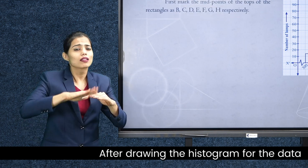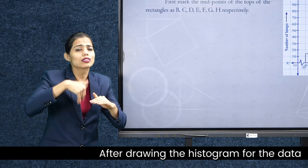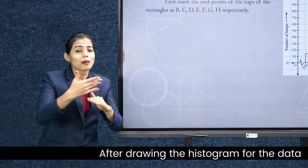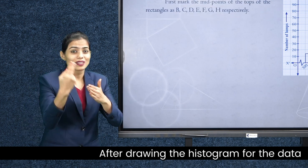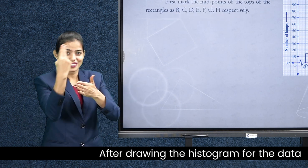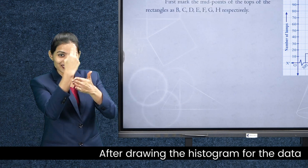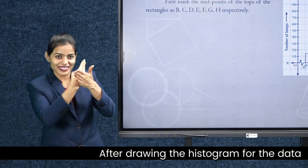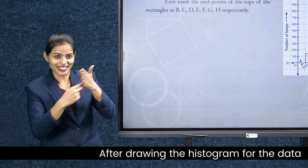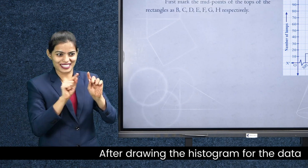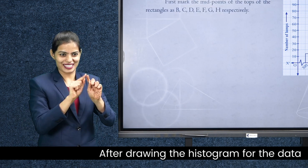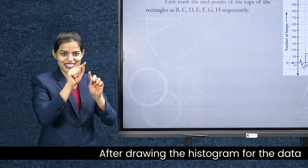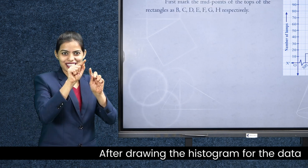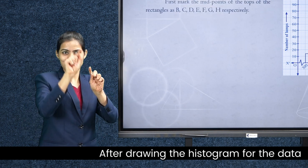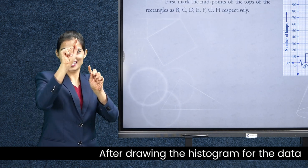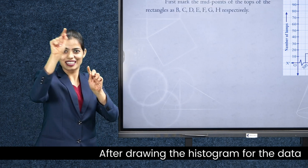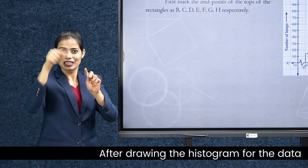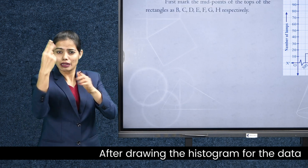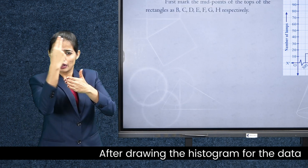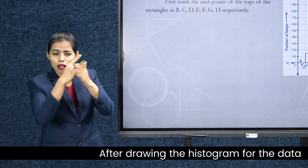After drawing the histogram for the data,